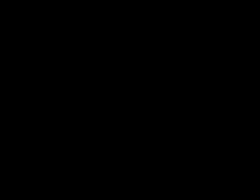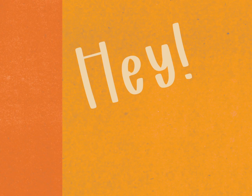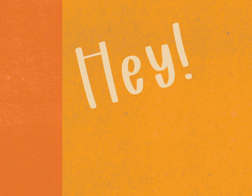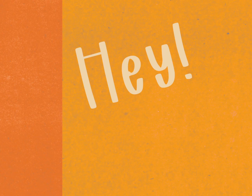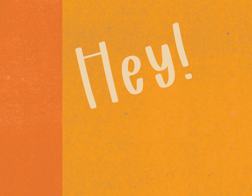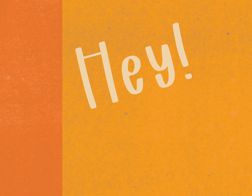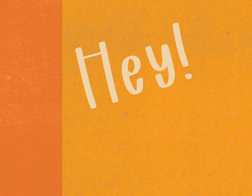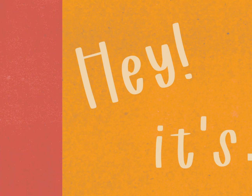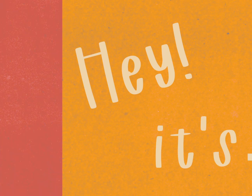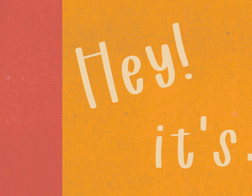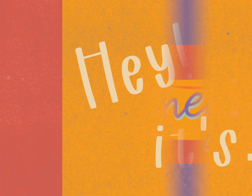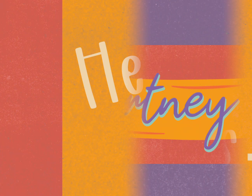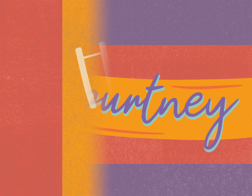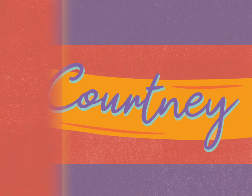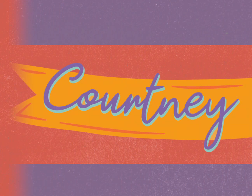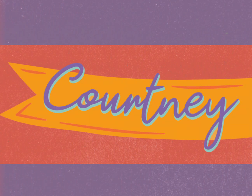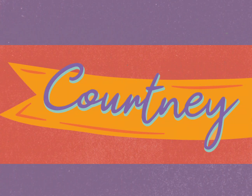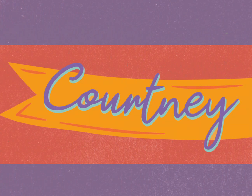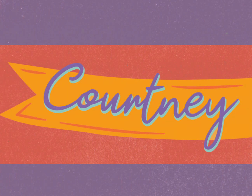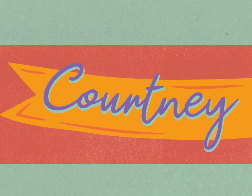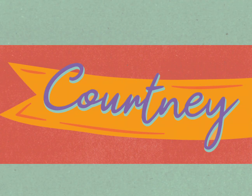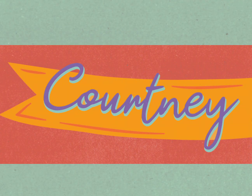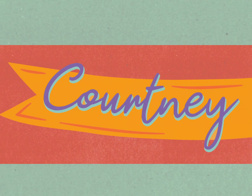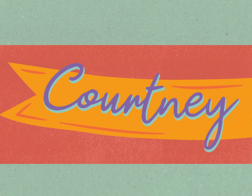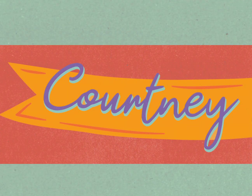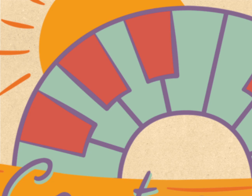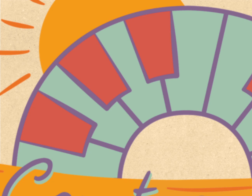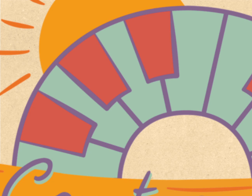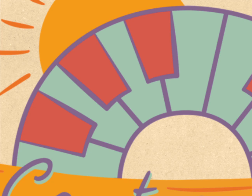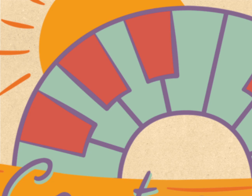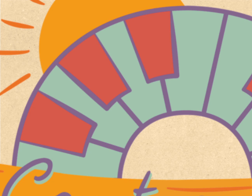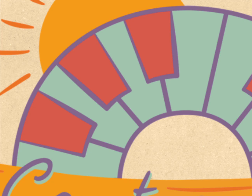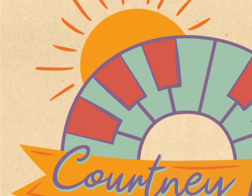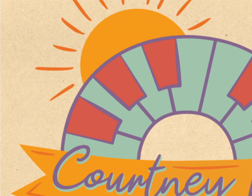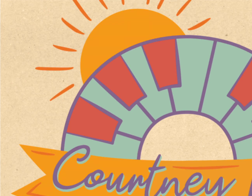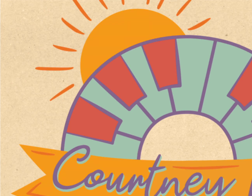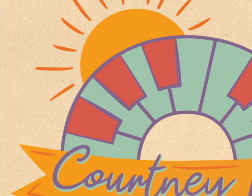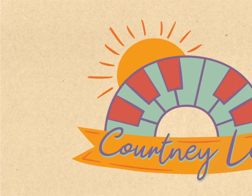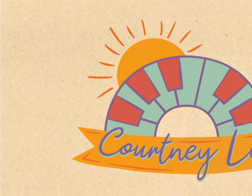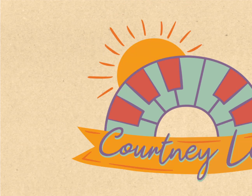Hey, it's Courtney Lee. Sing a song along with me.